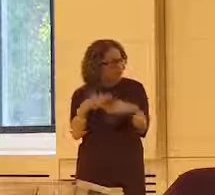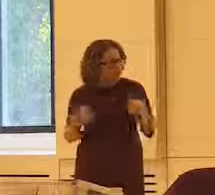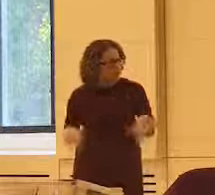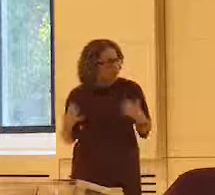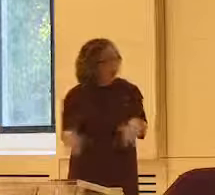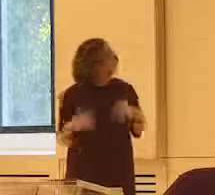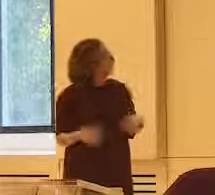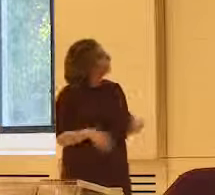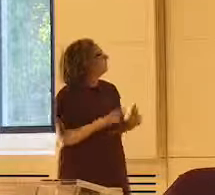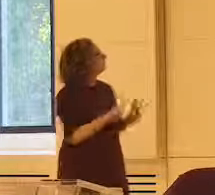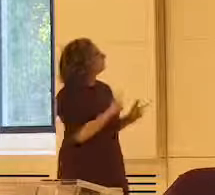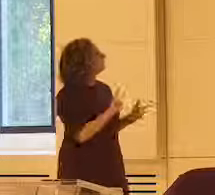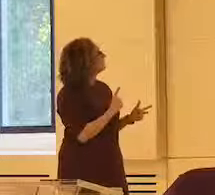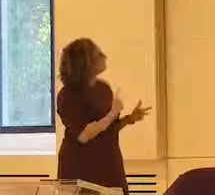people's well-being.